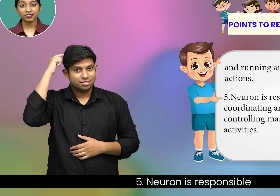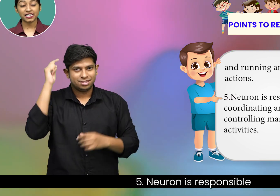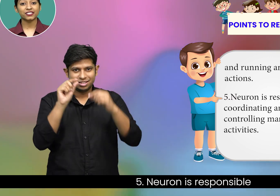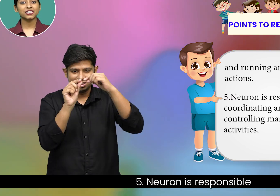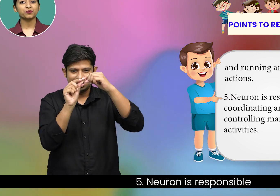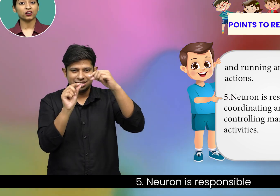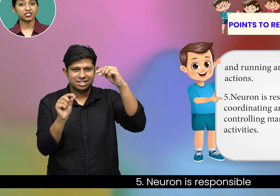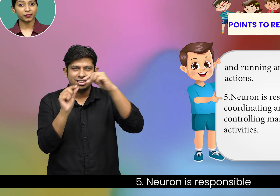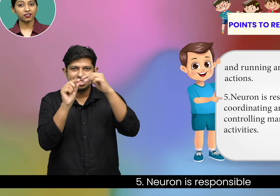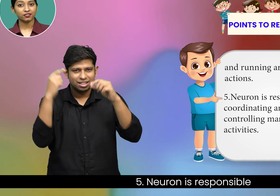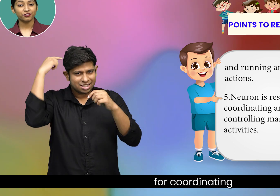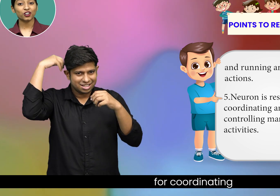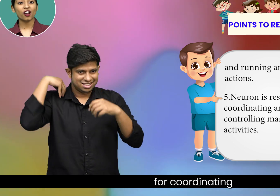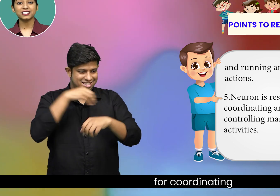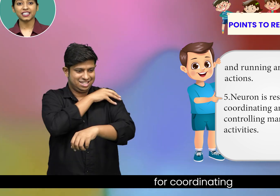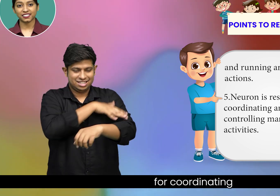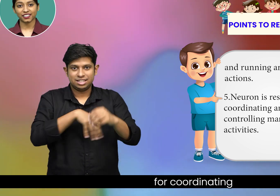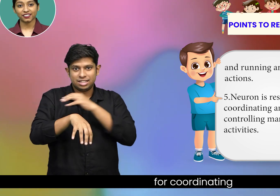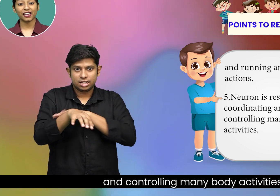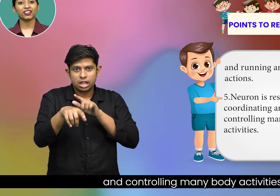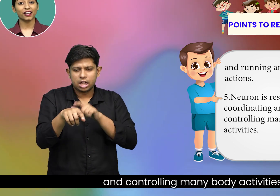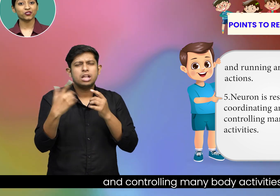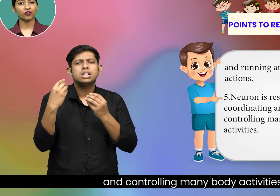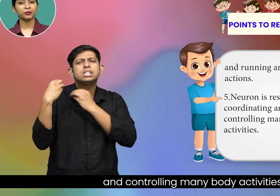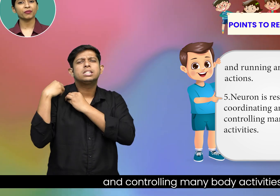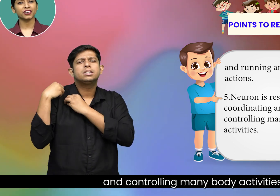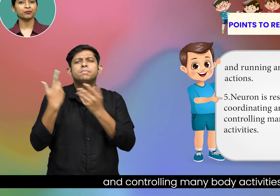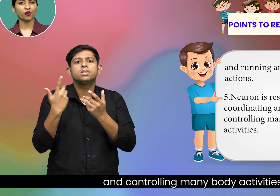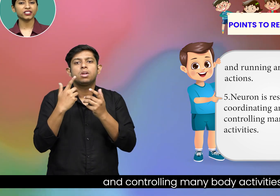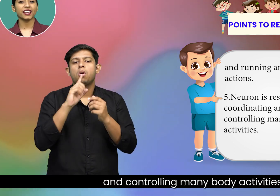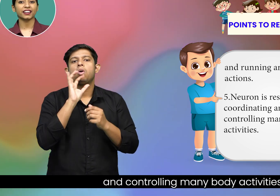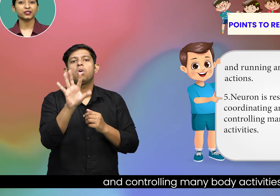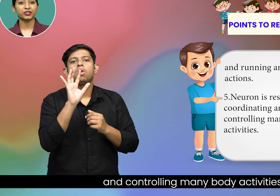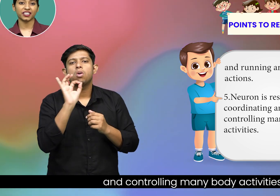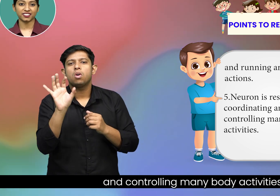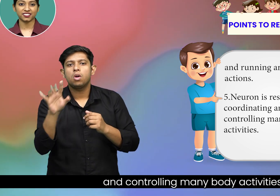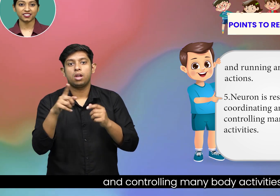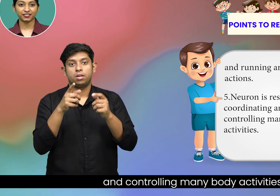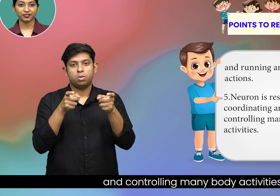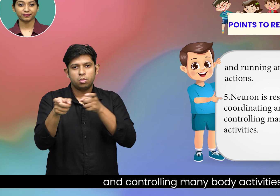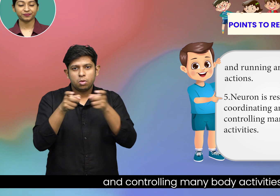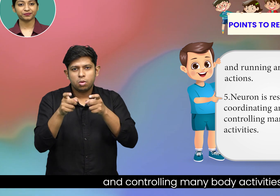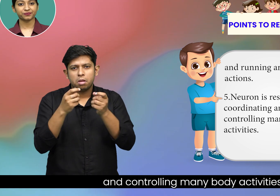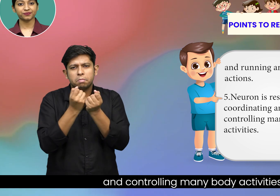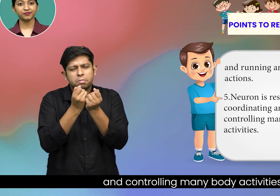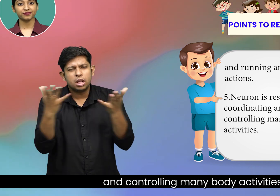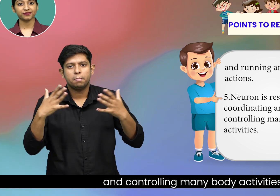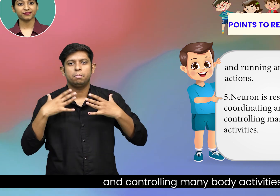Neuron is responsible for coordinating and controlling many body activities.